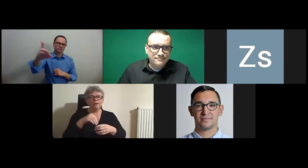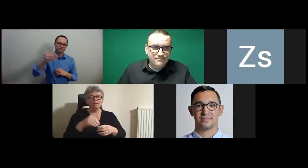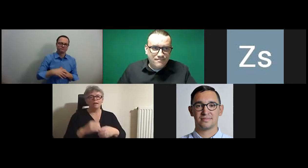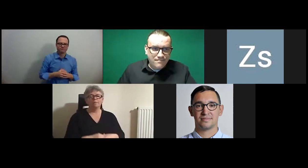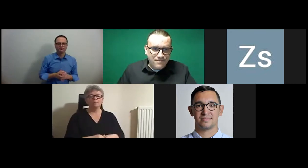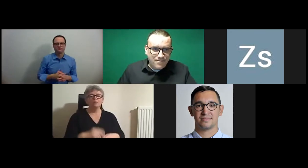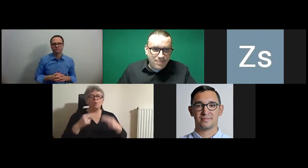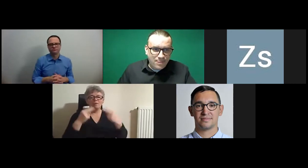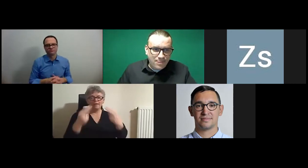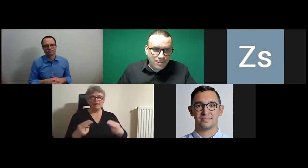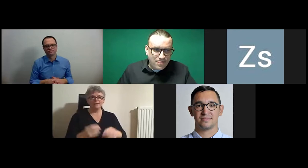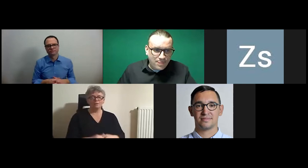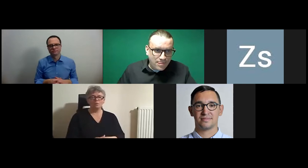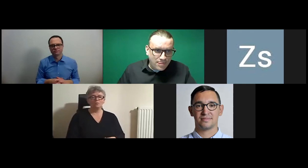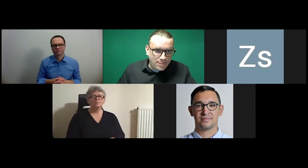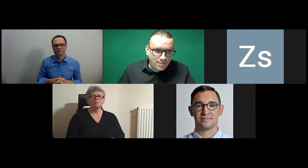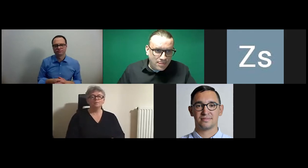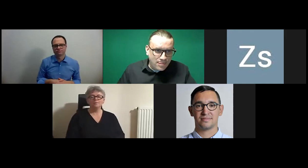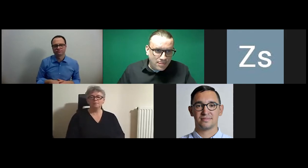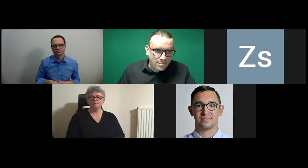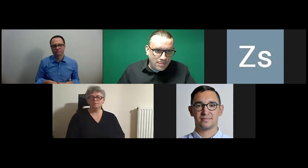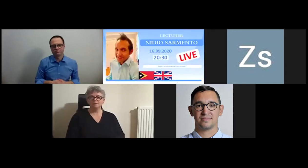Okay, move to the next.